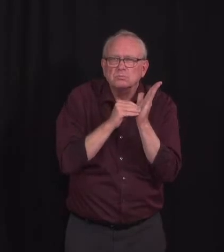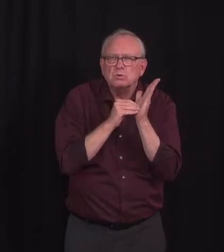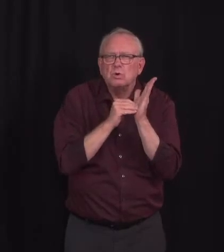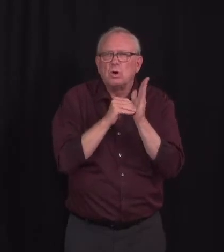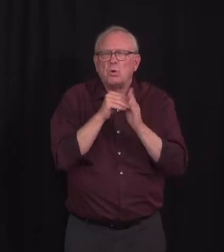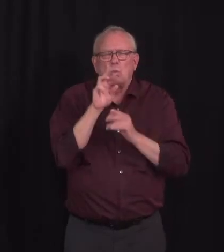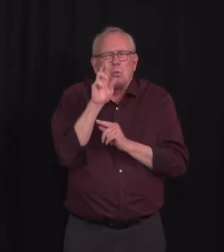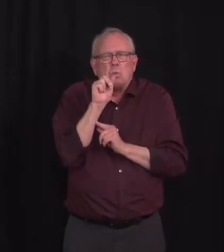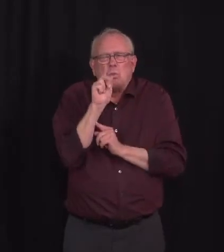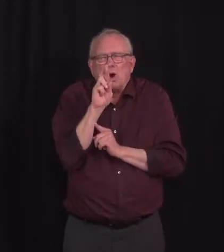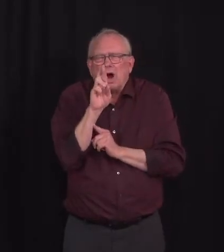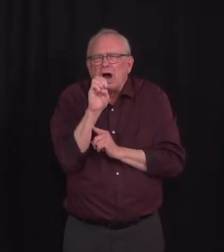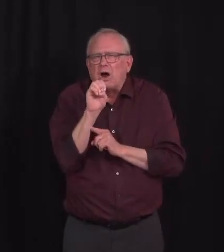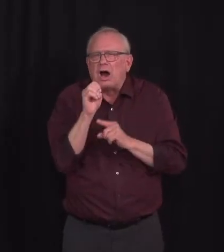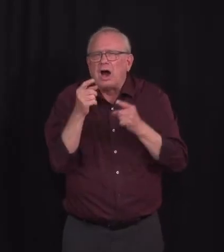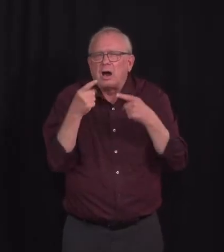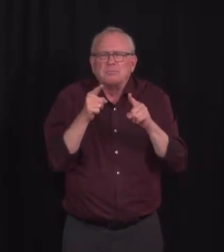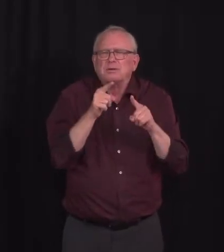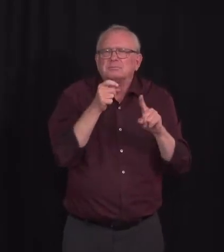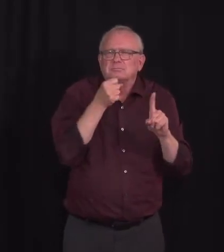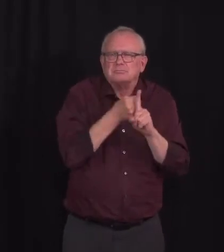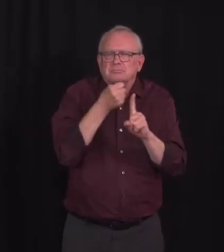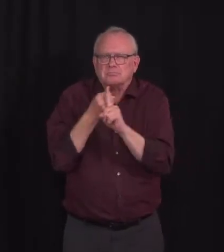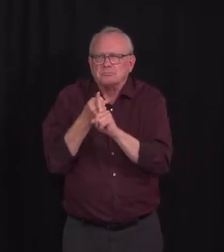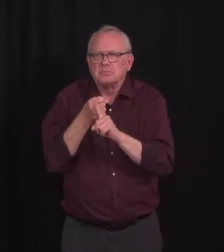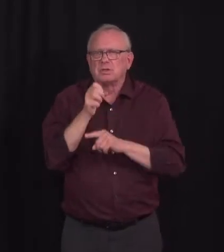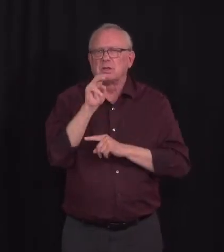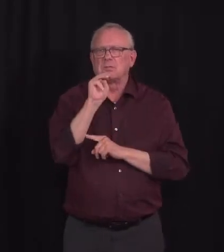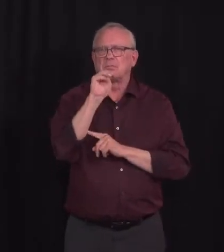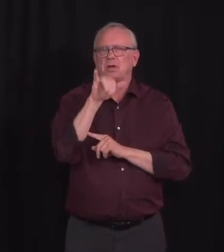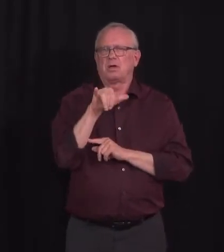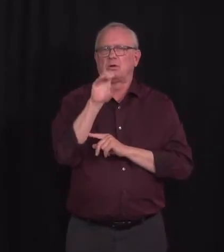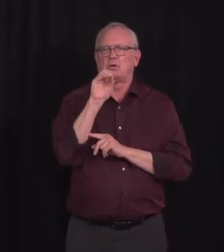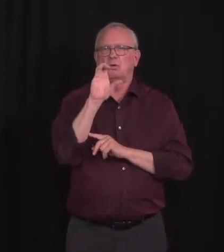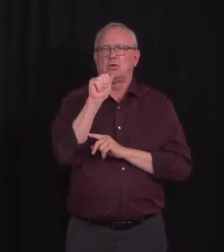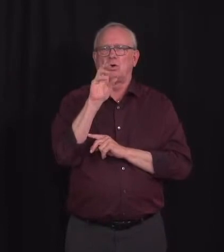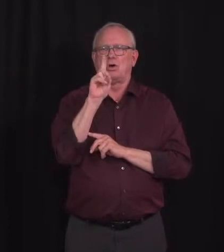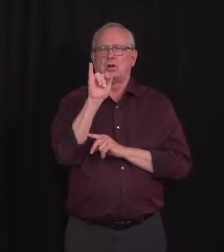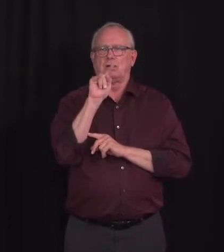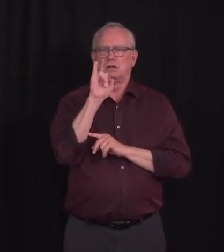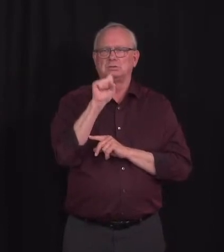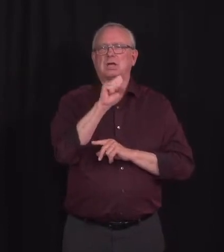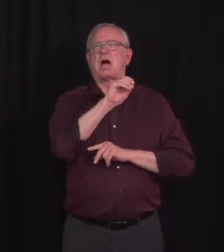pericarditis following vaccination with COVID-19 mRNA vaccines.